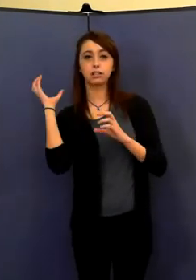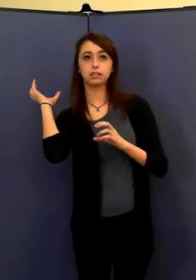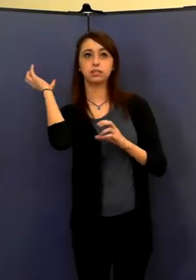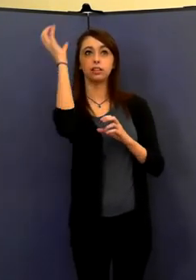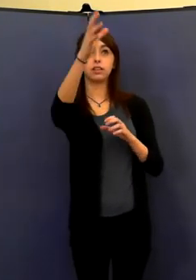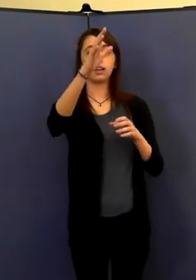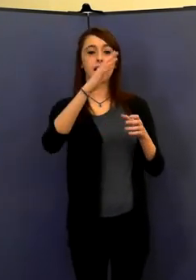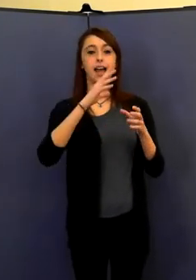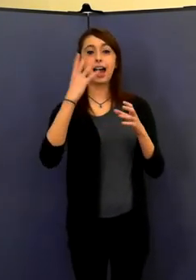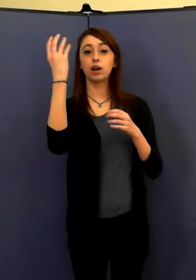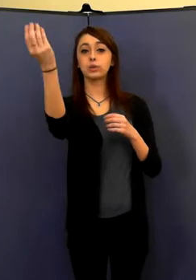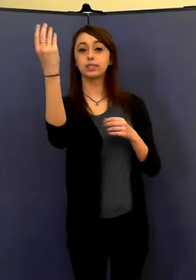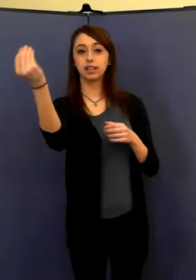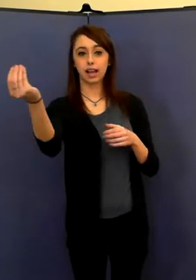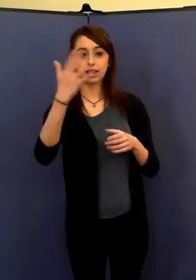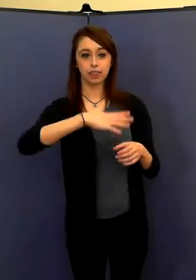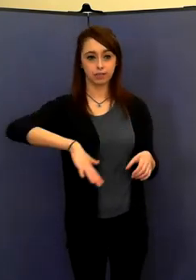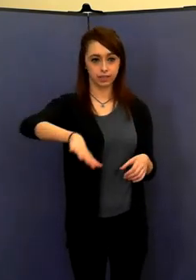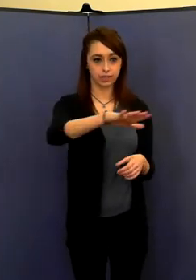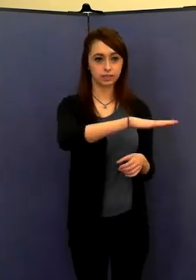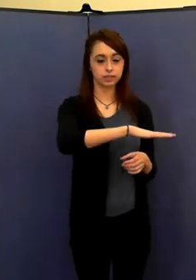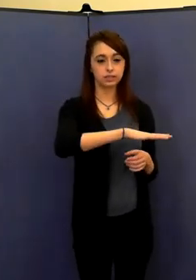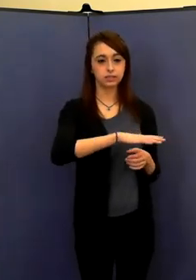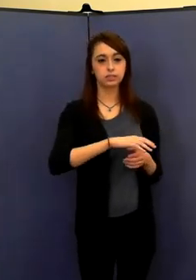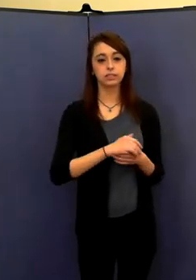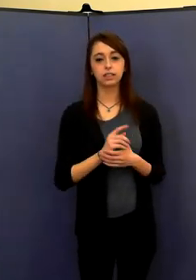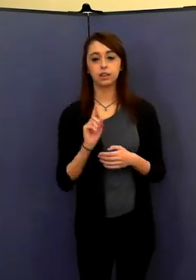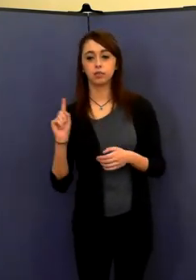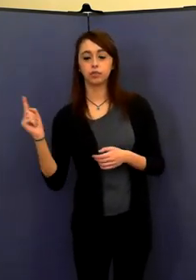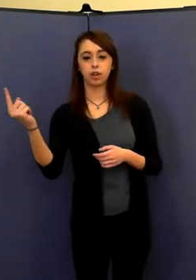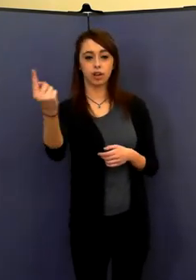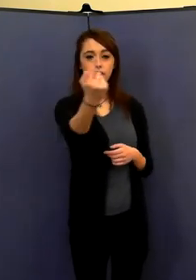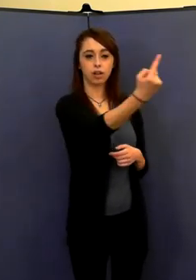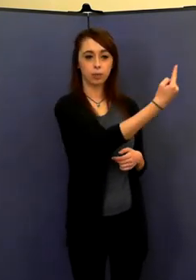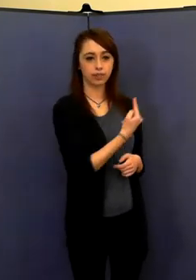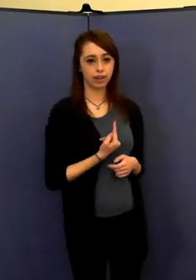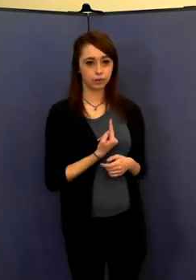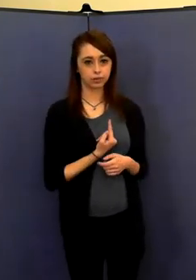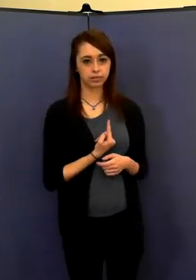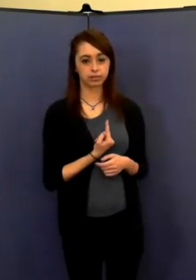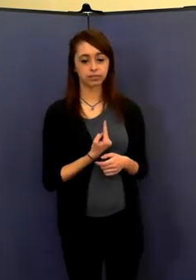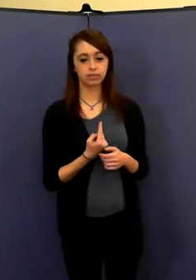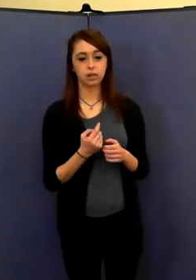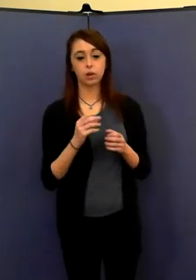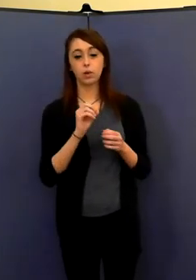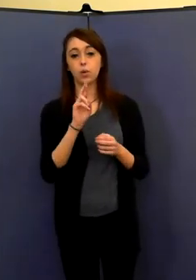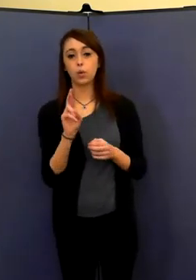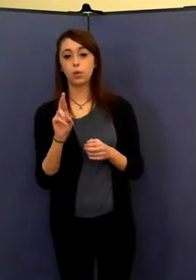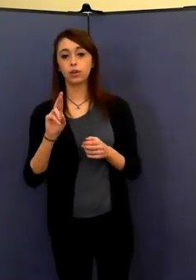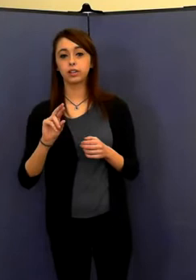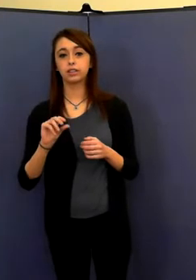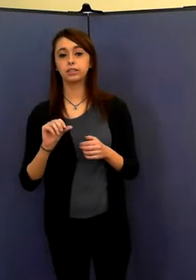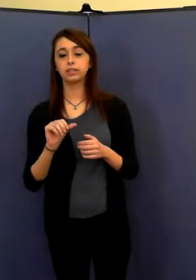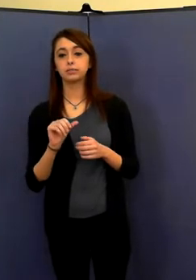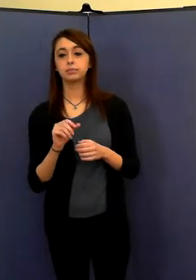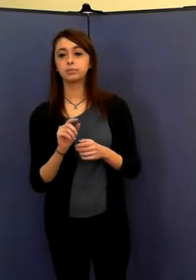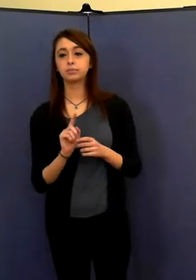go from home plate all the way around to home plate again, or they either can run all the way around all the bases before